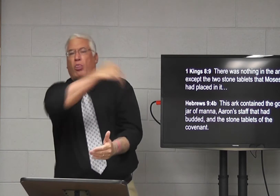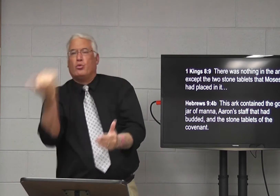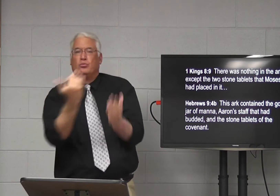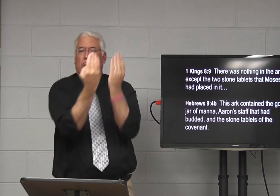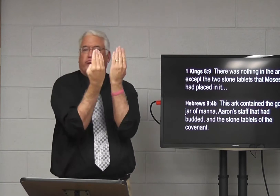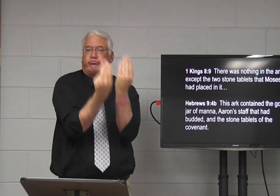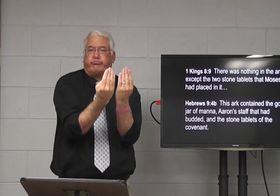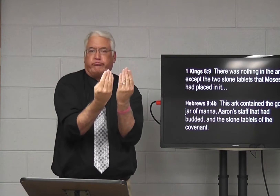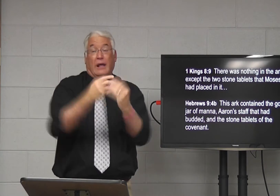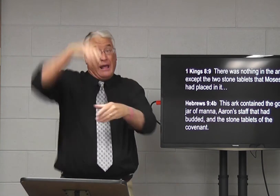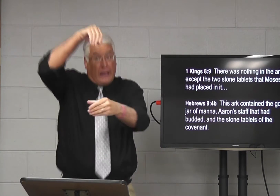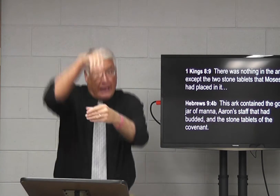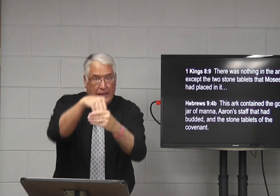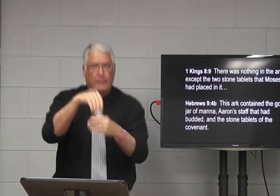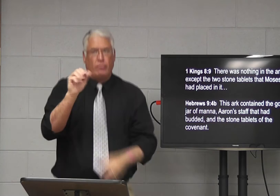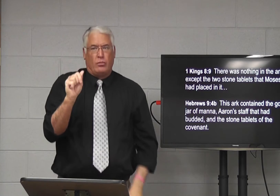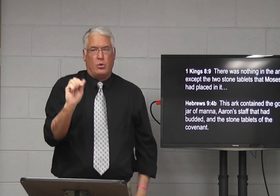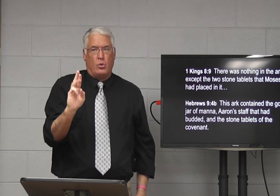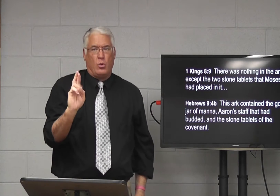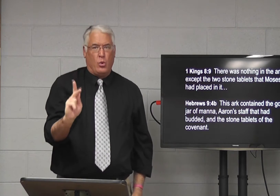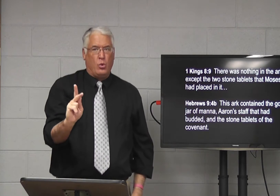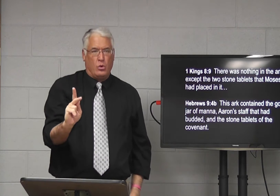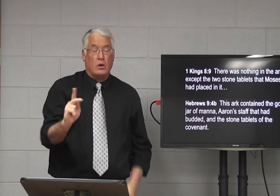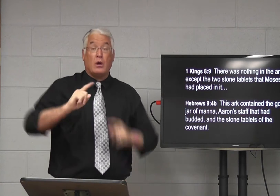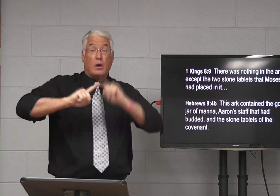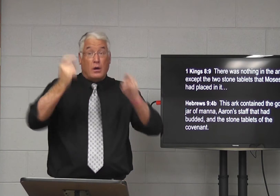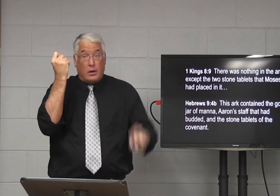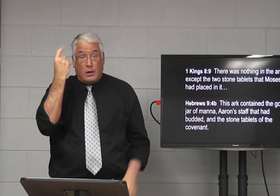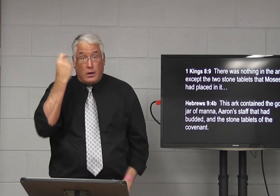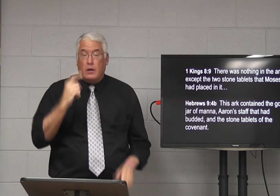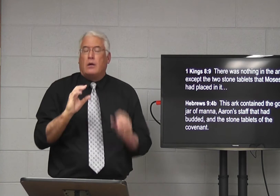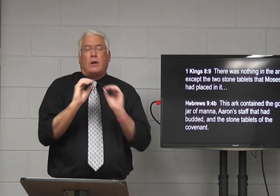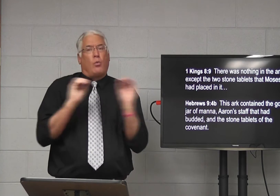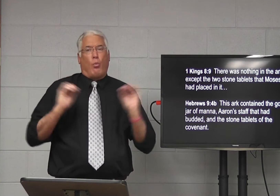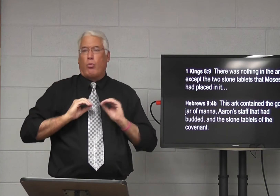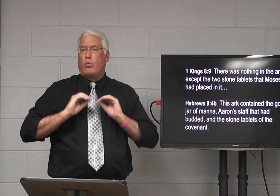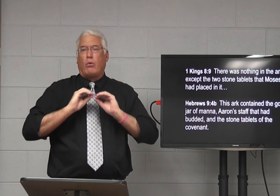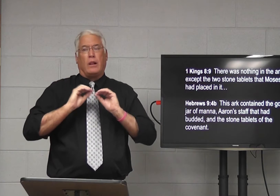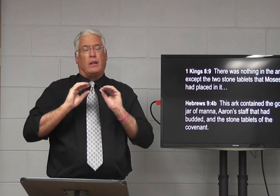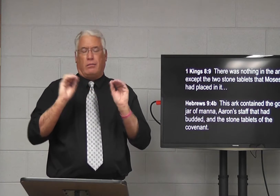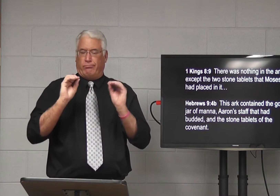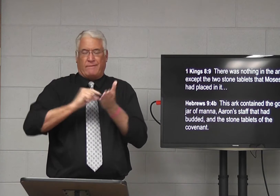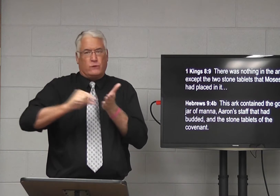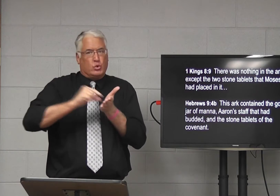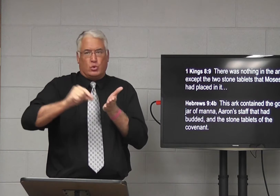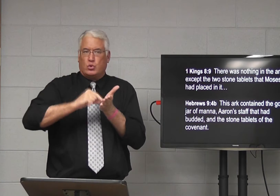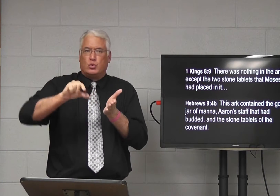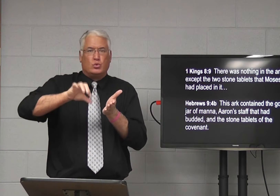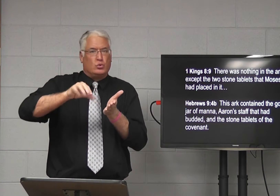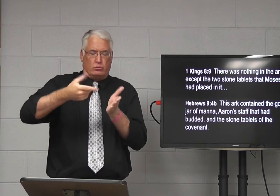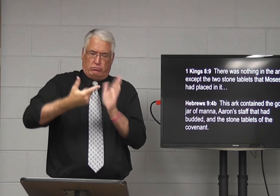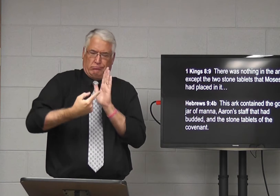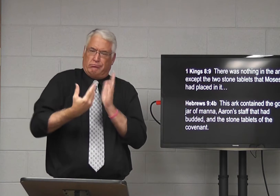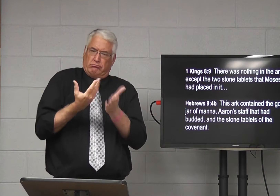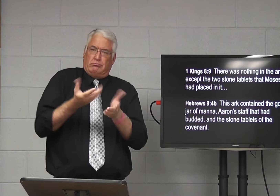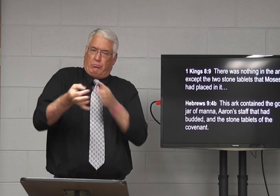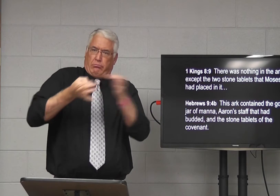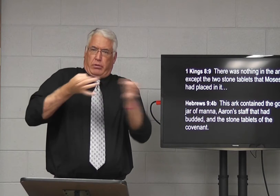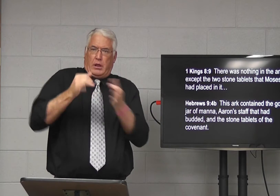and then there was a new set of tablets made and placed in the ark. But there is no verse